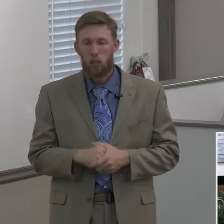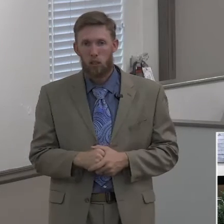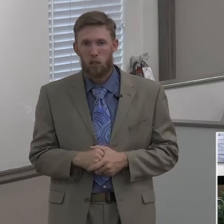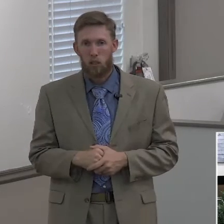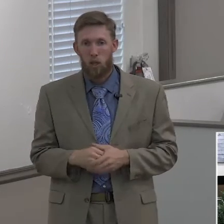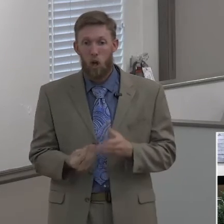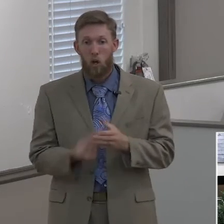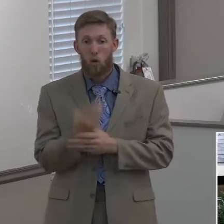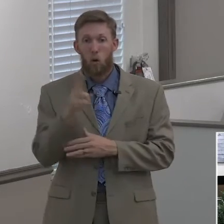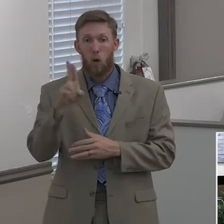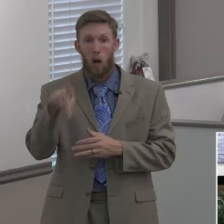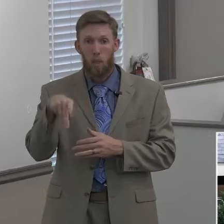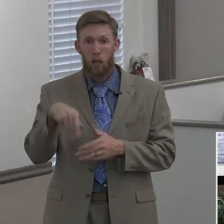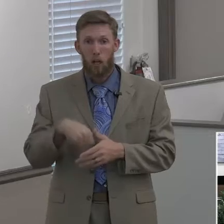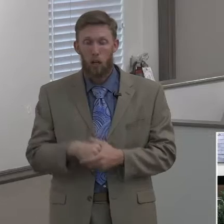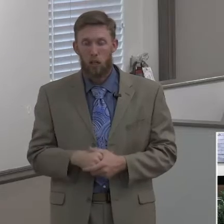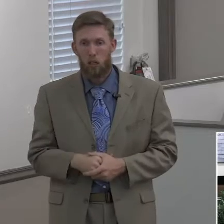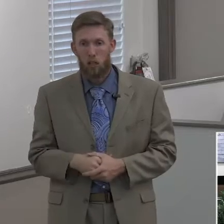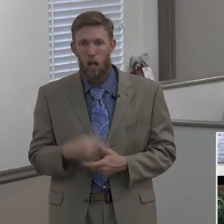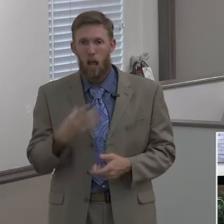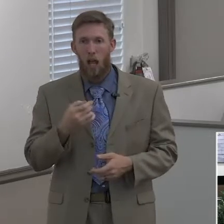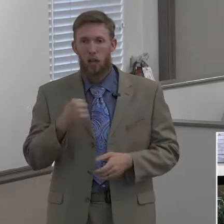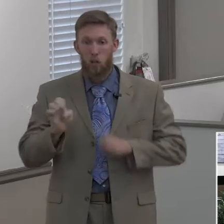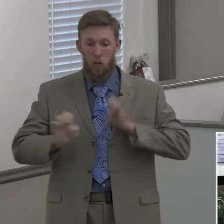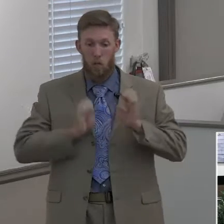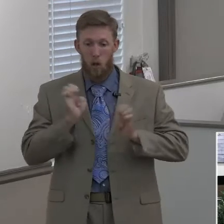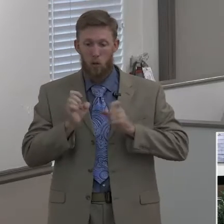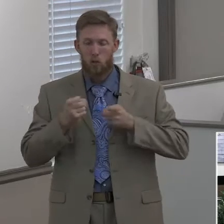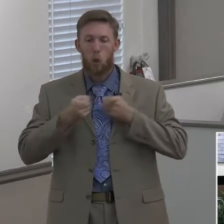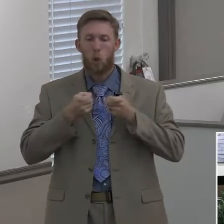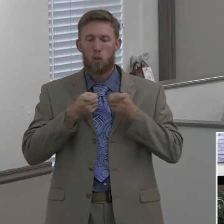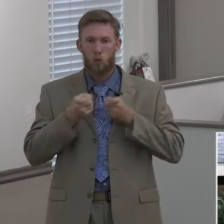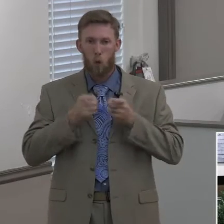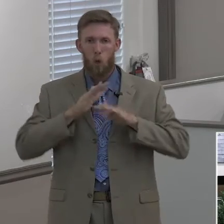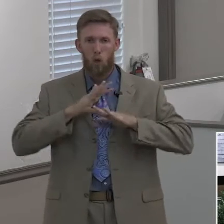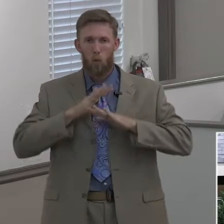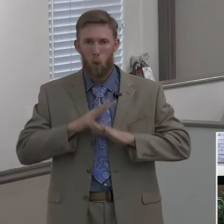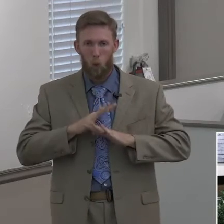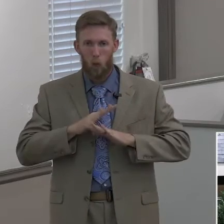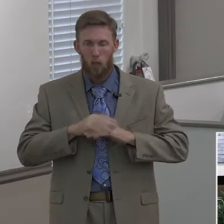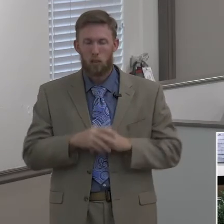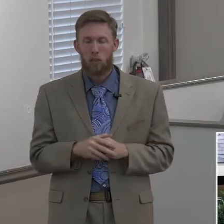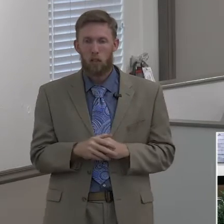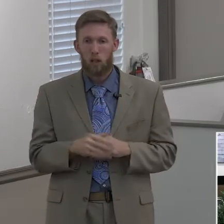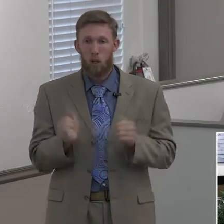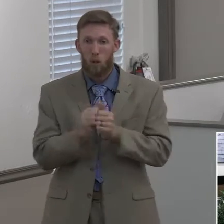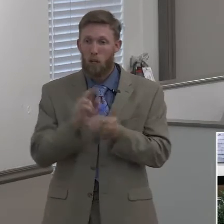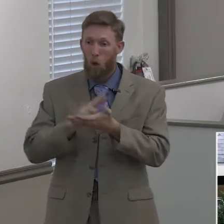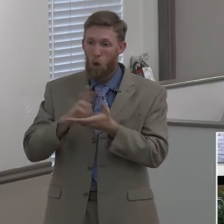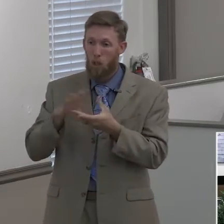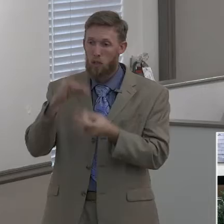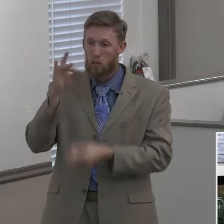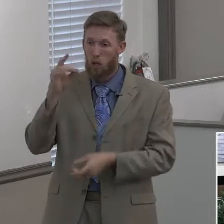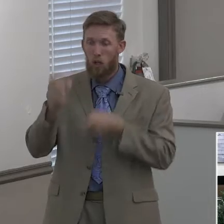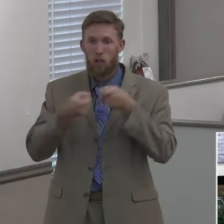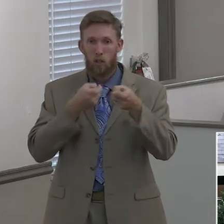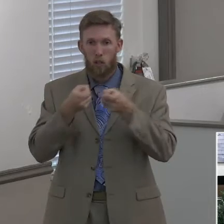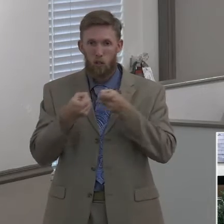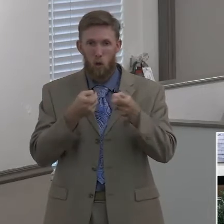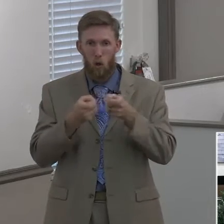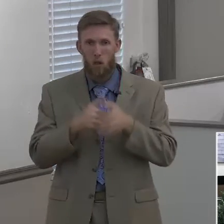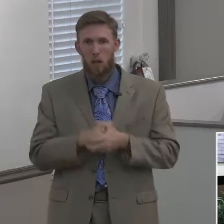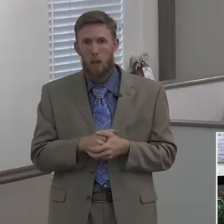spiritually emotion, to keep your emotions under control by the power of the Holy Spirit, rather than